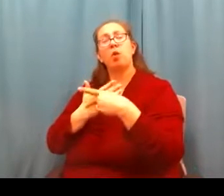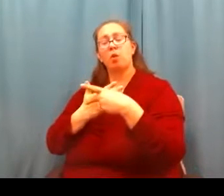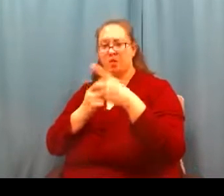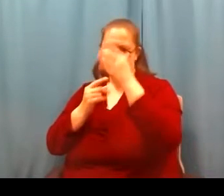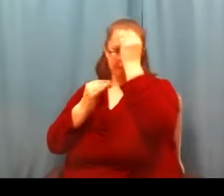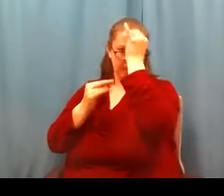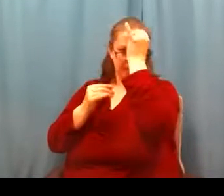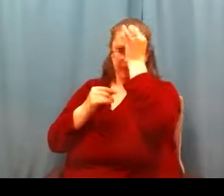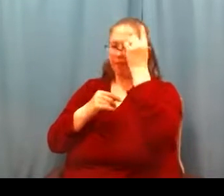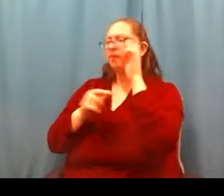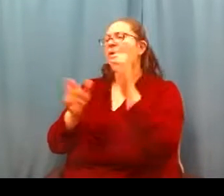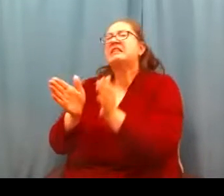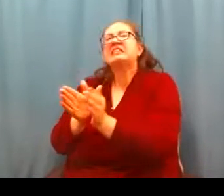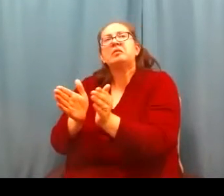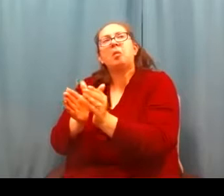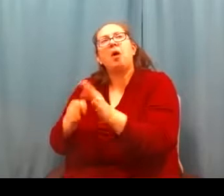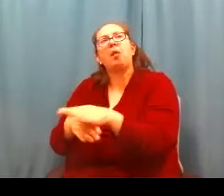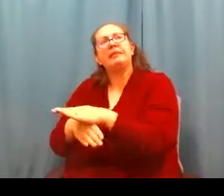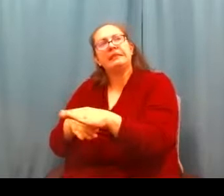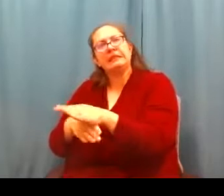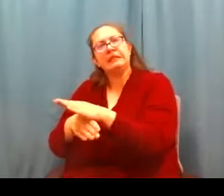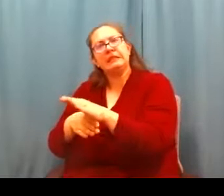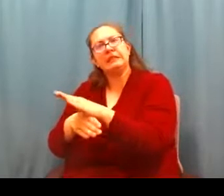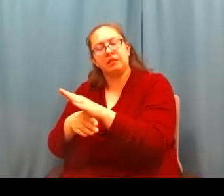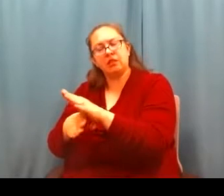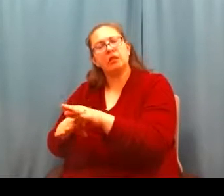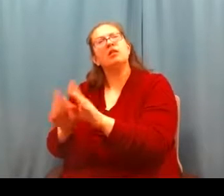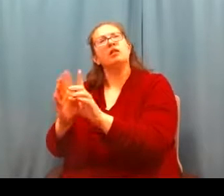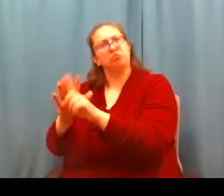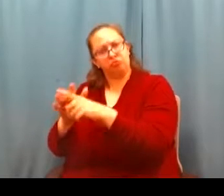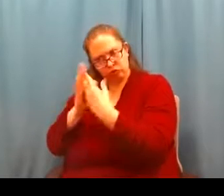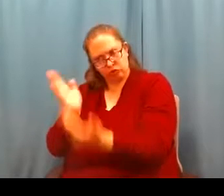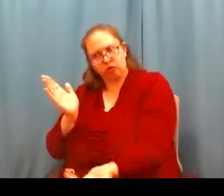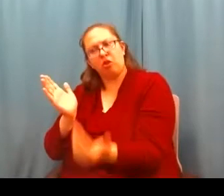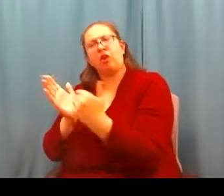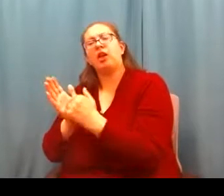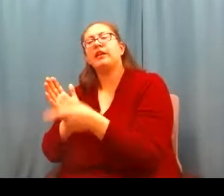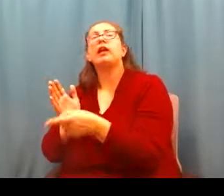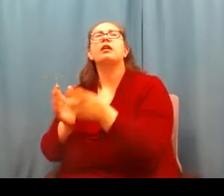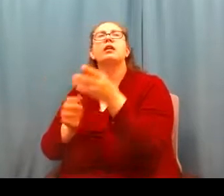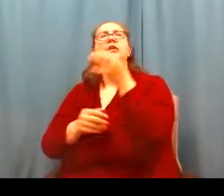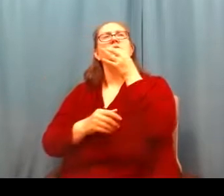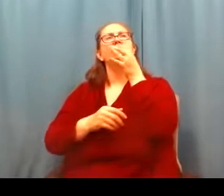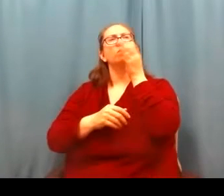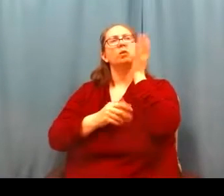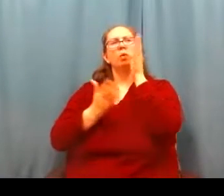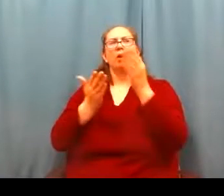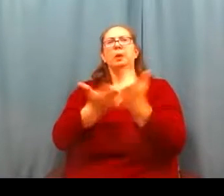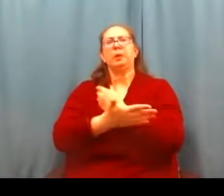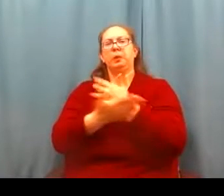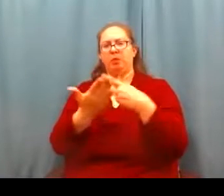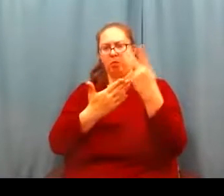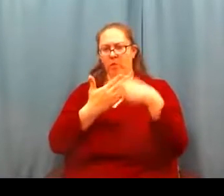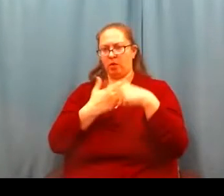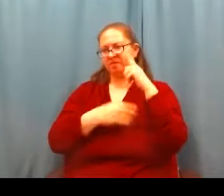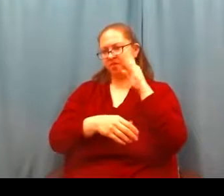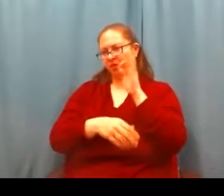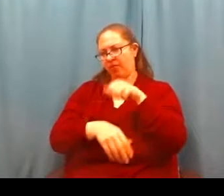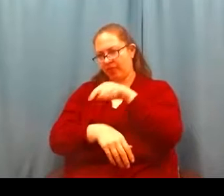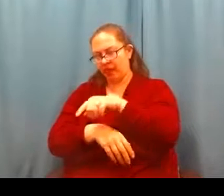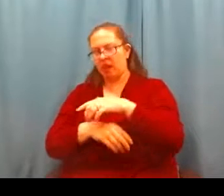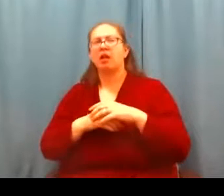generally small businesses, restart. We have a program that we'll be rolling out shortly for that. We had one